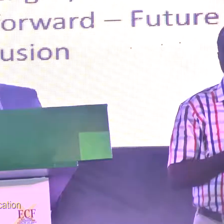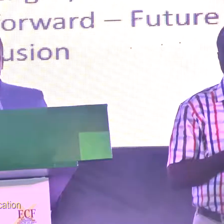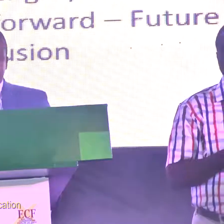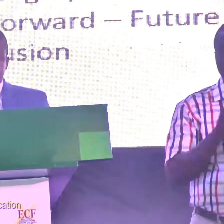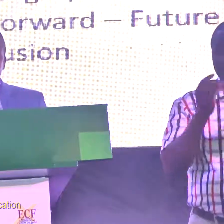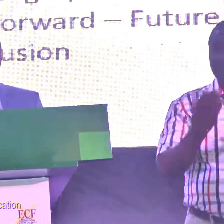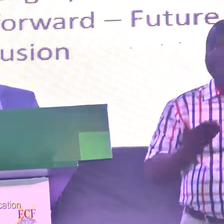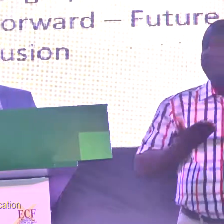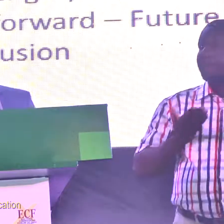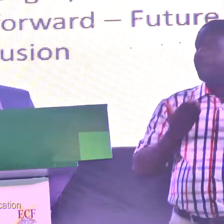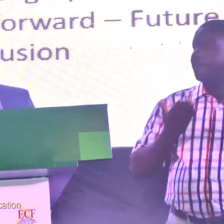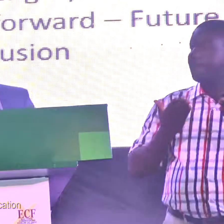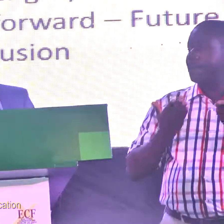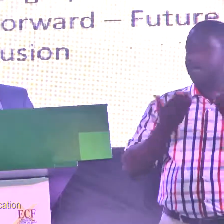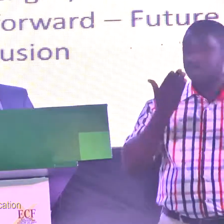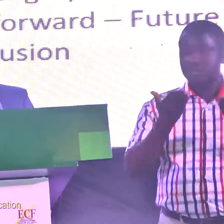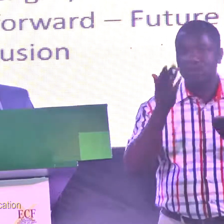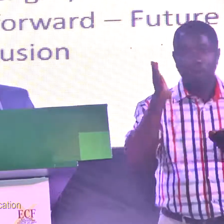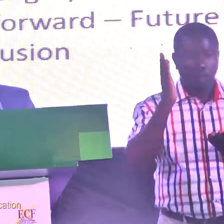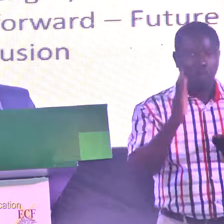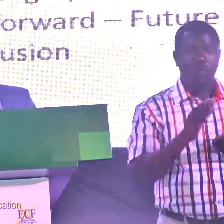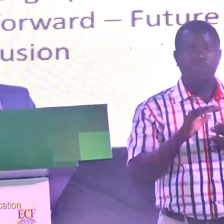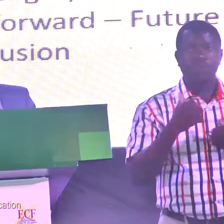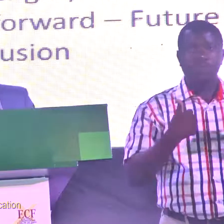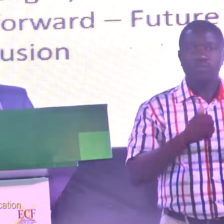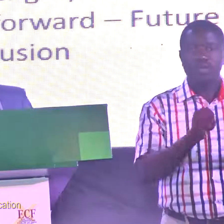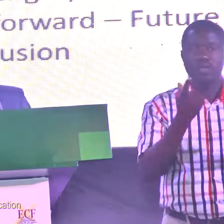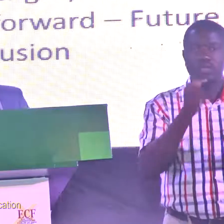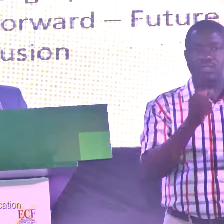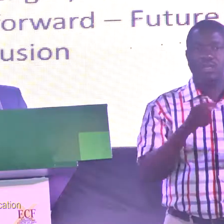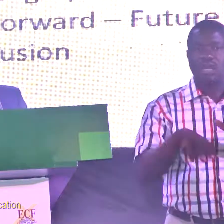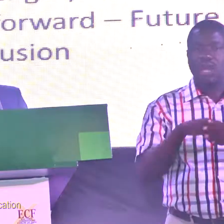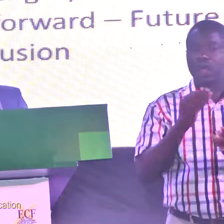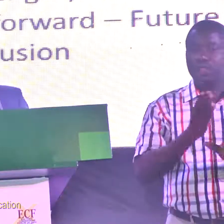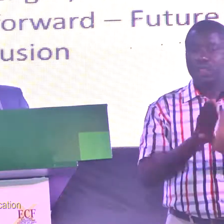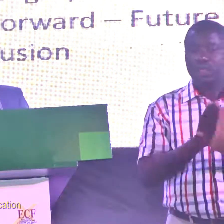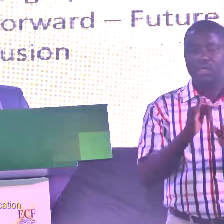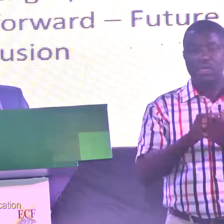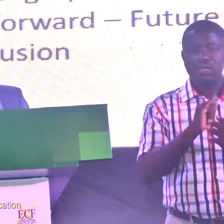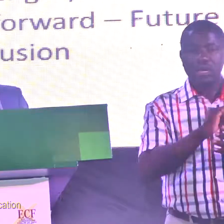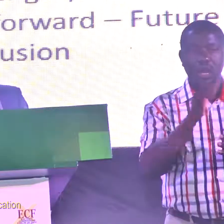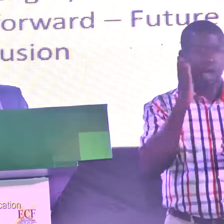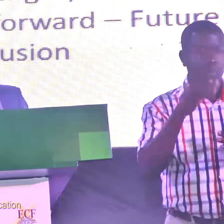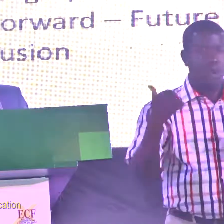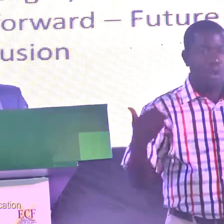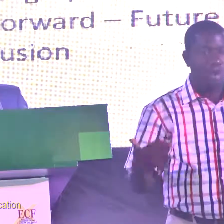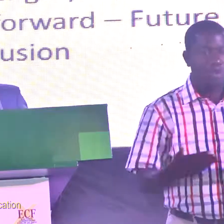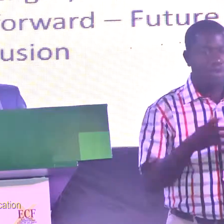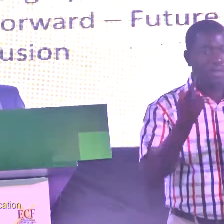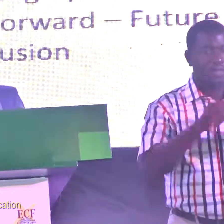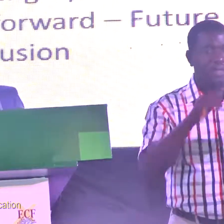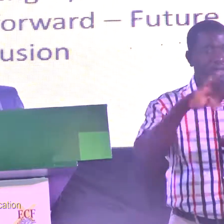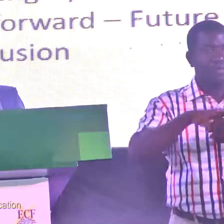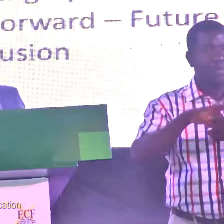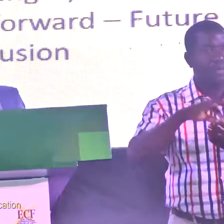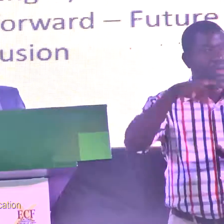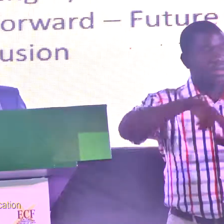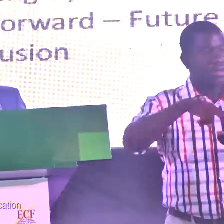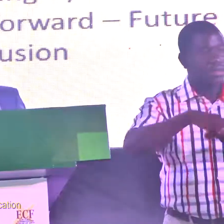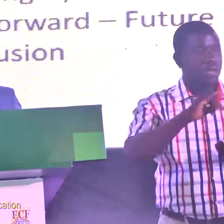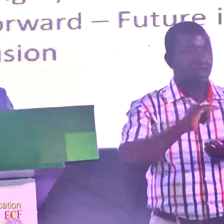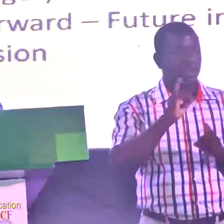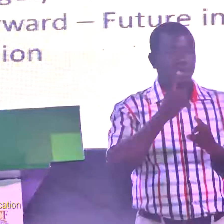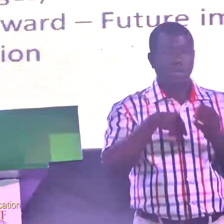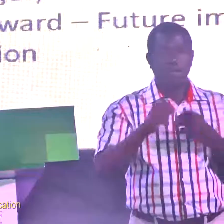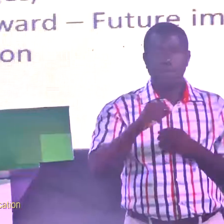The presentation will follow the outline in that I'll introduce voter registration. I'll talk about the